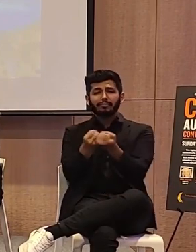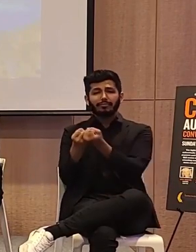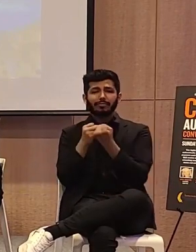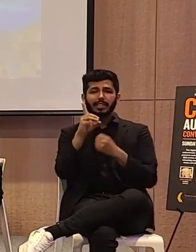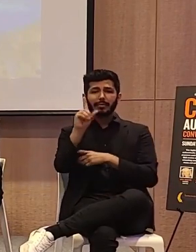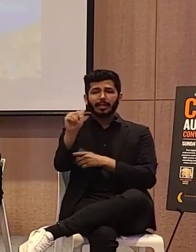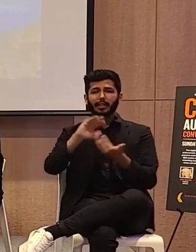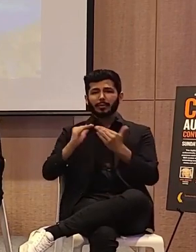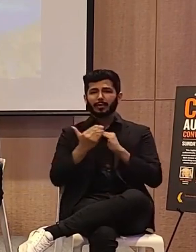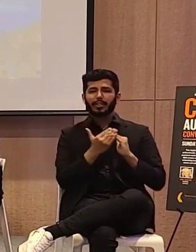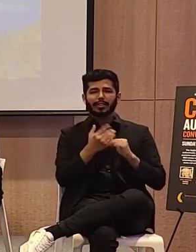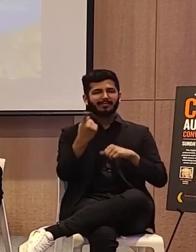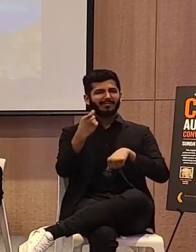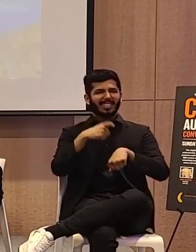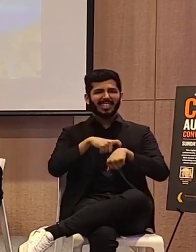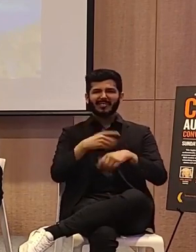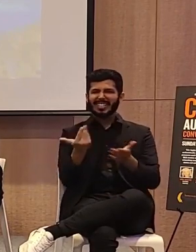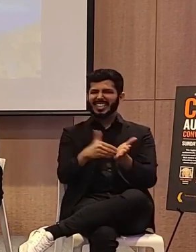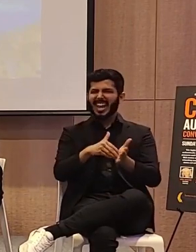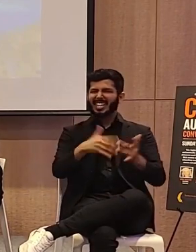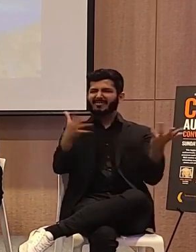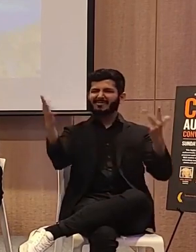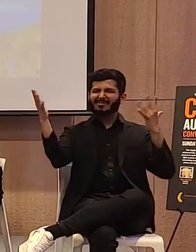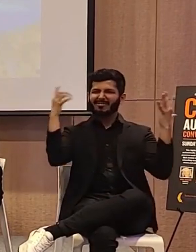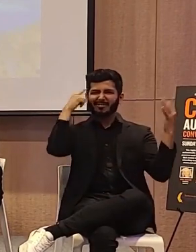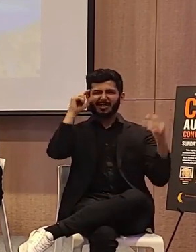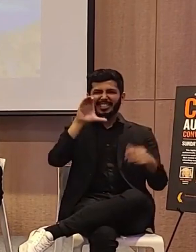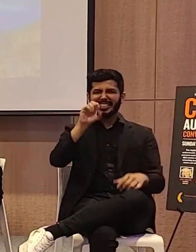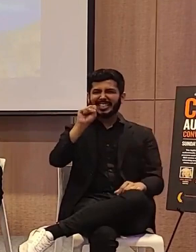more time, round of applause for the CSA.